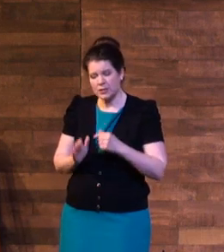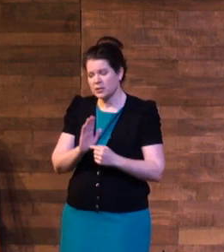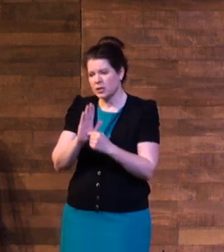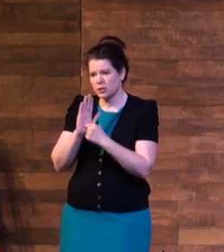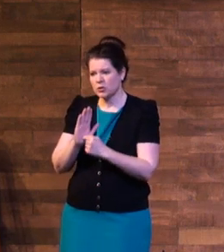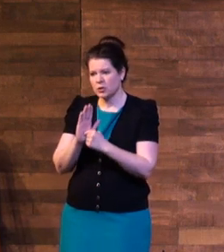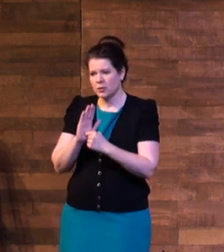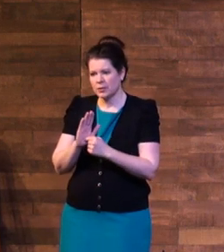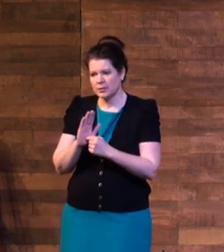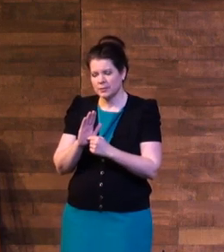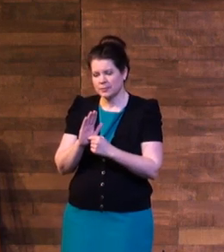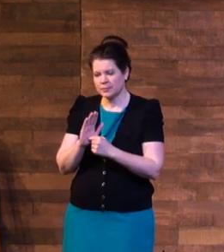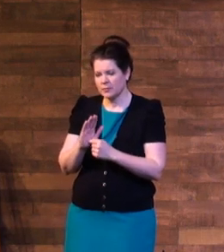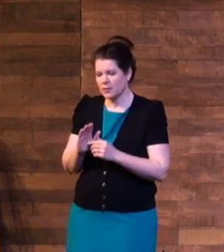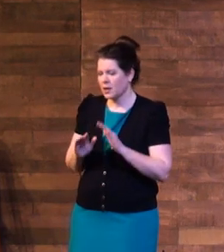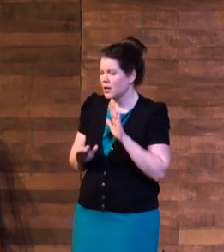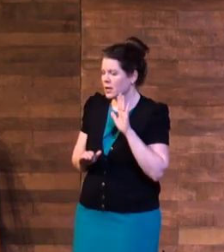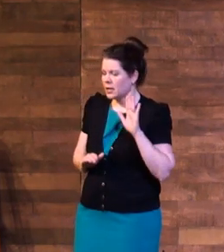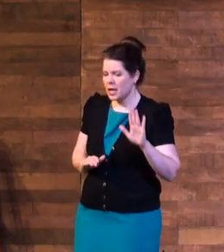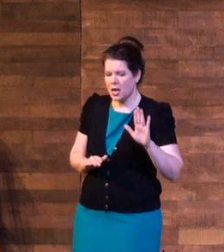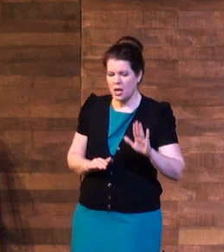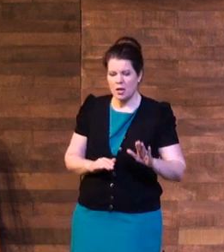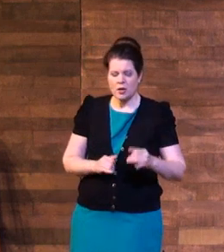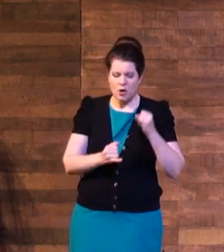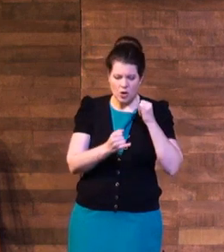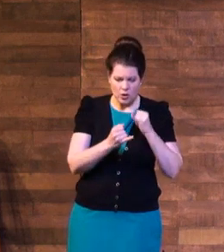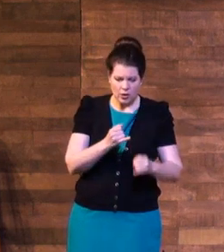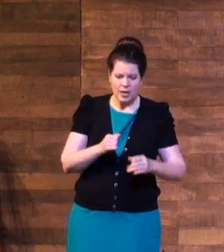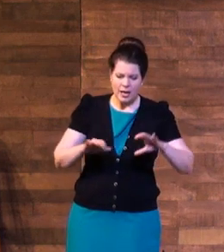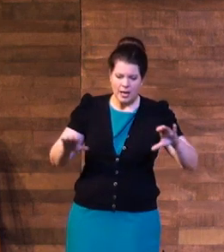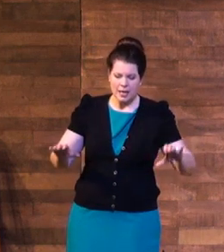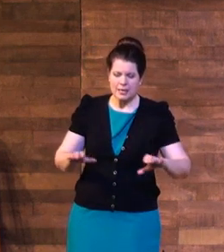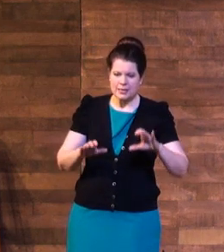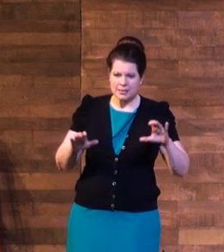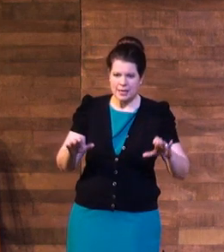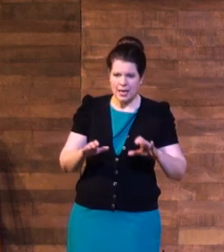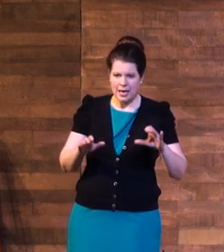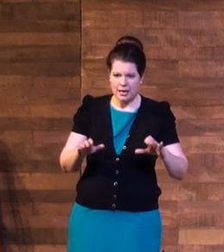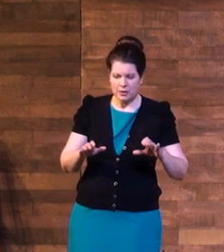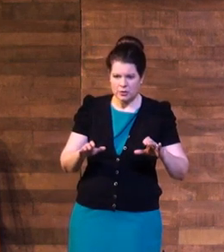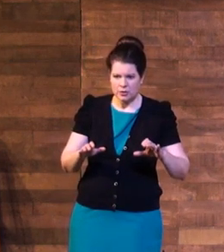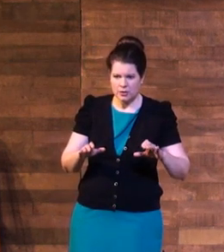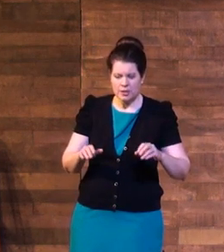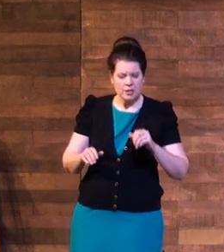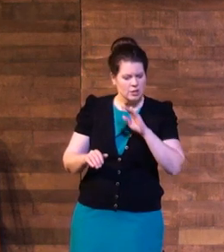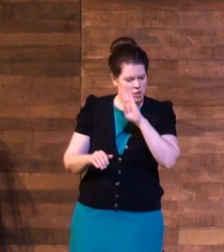wanted to do was to put anything between her father and her God.